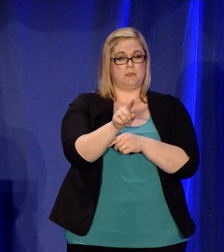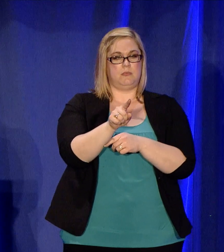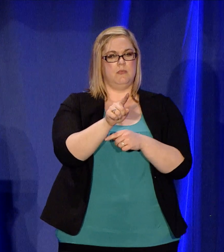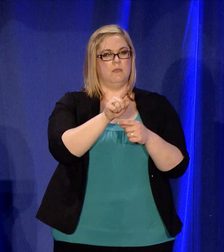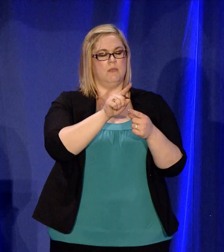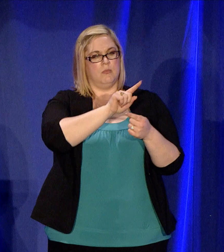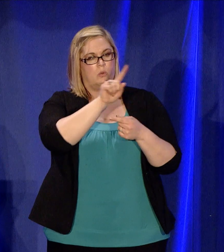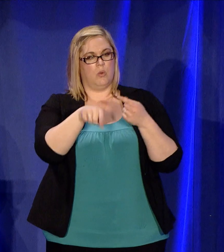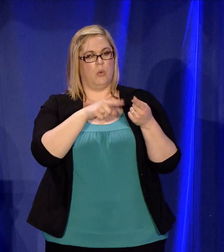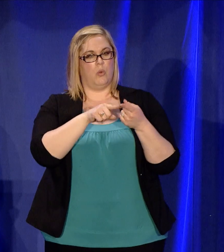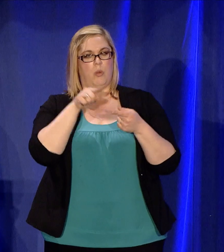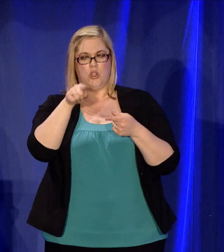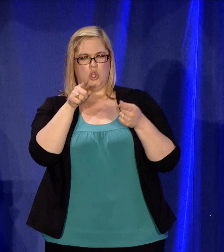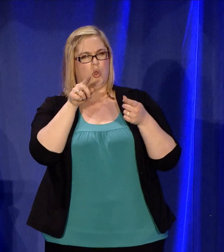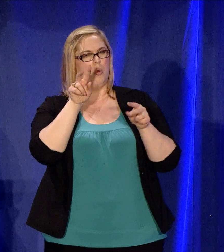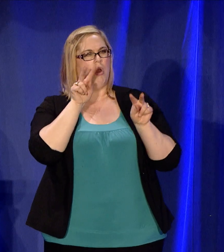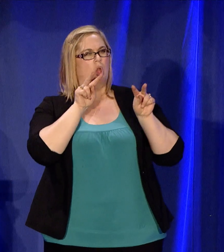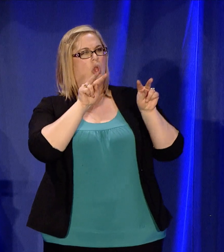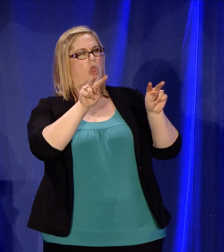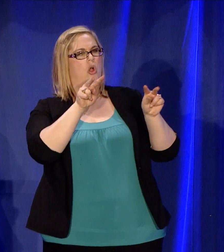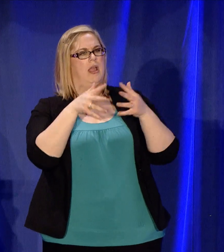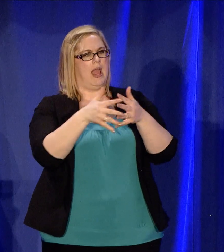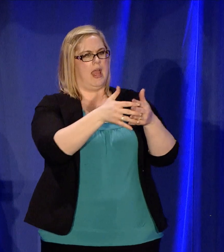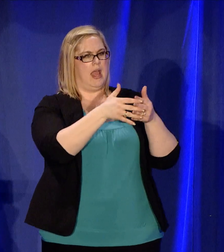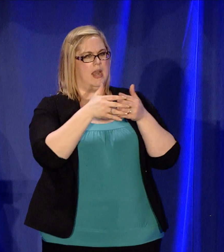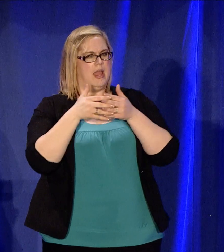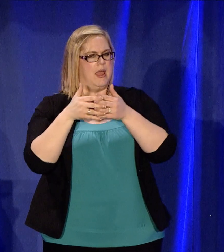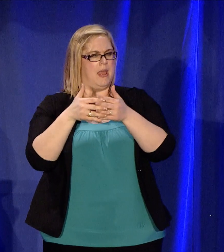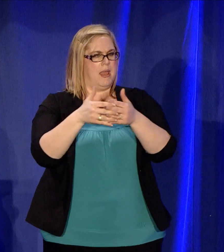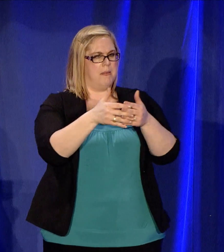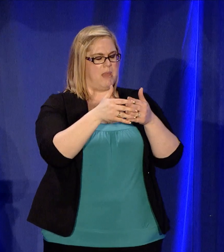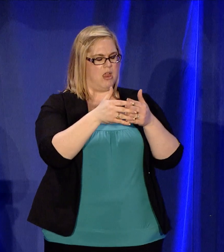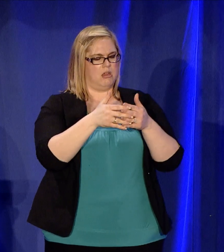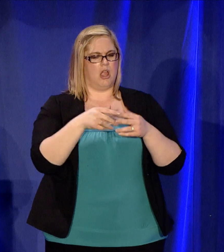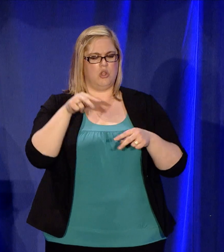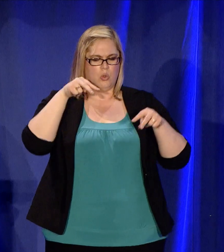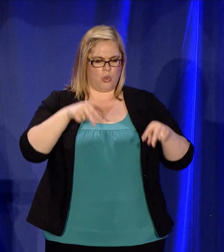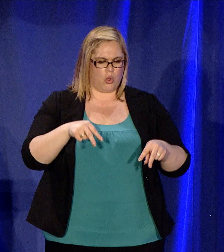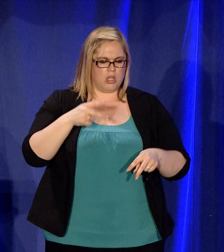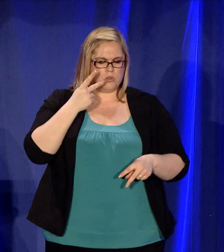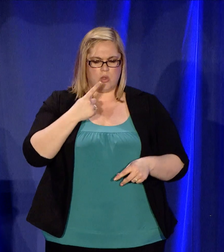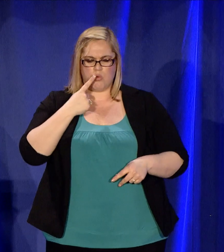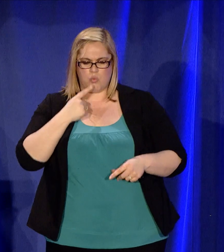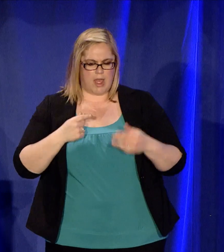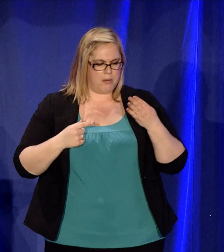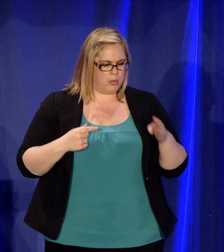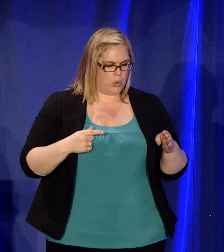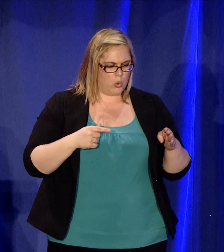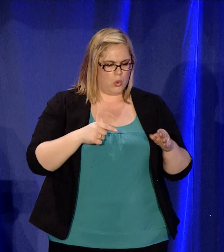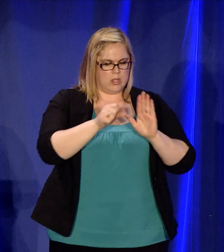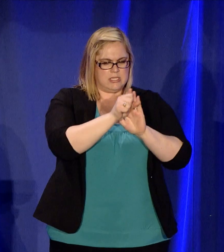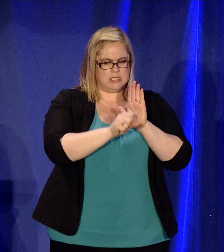When you look at America from the air, with its red states and its blue, the geography